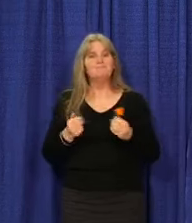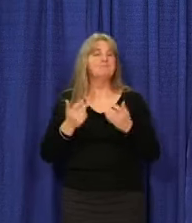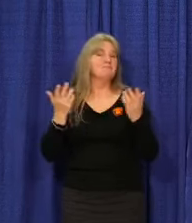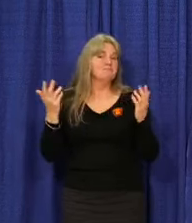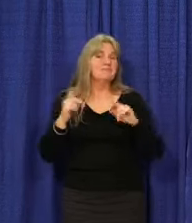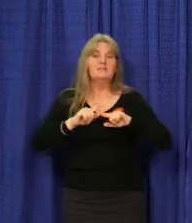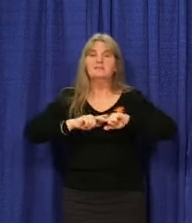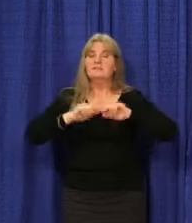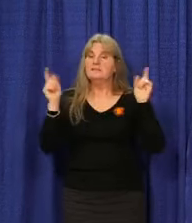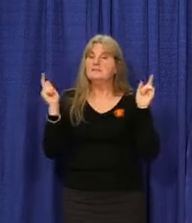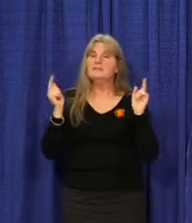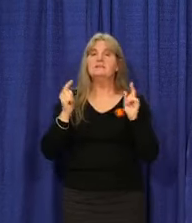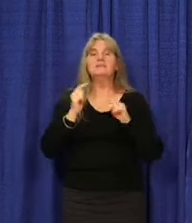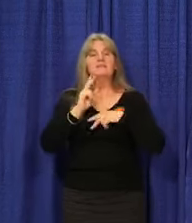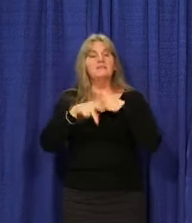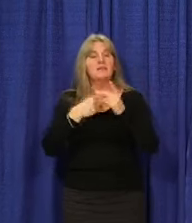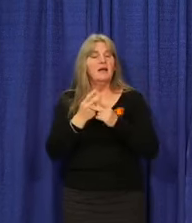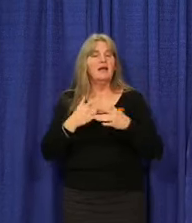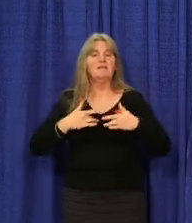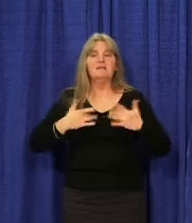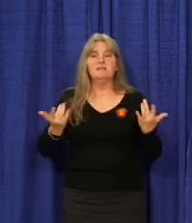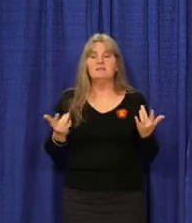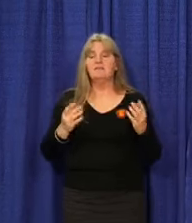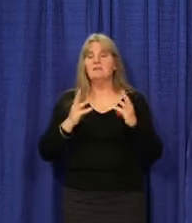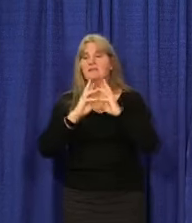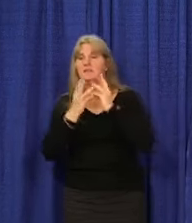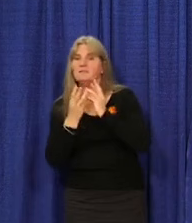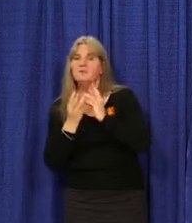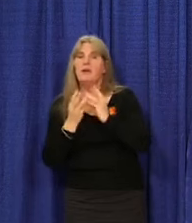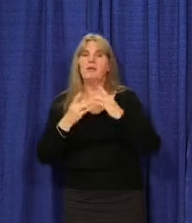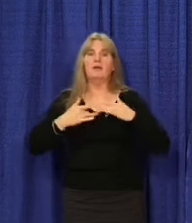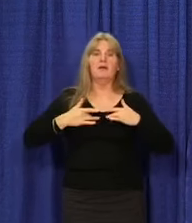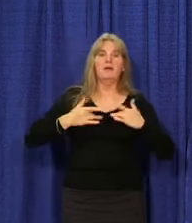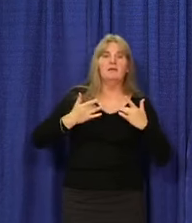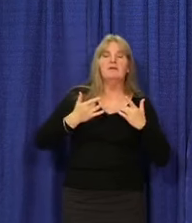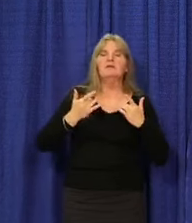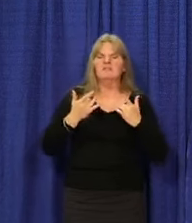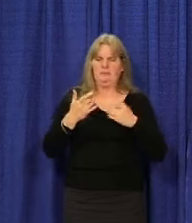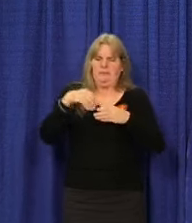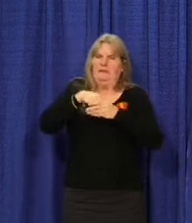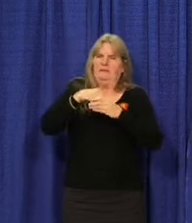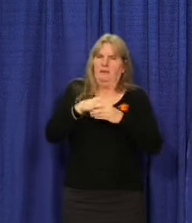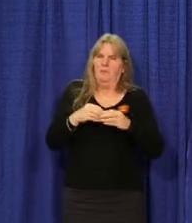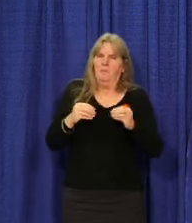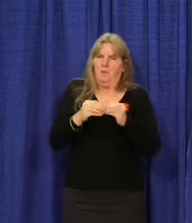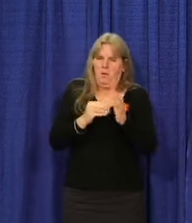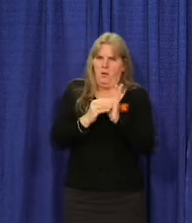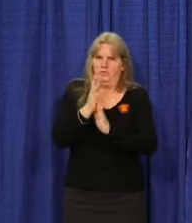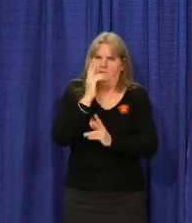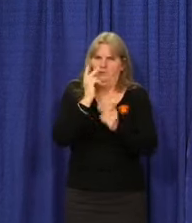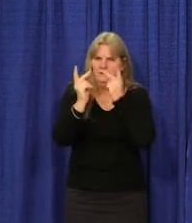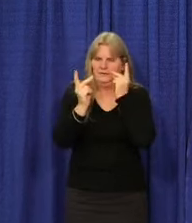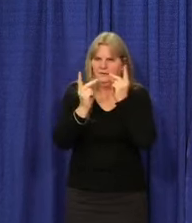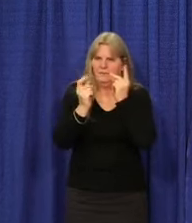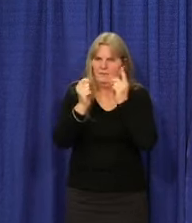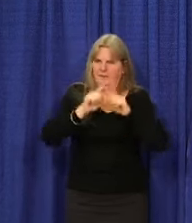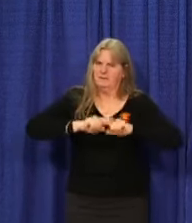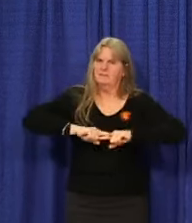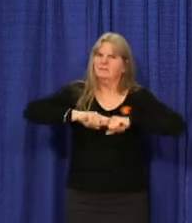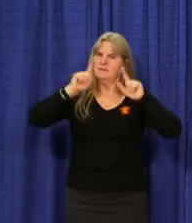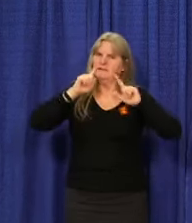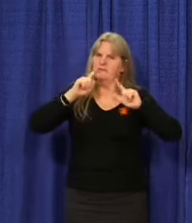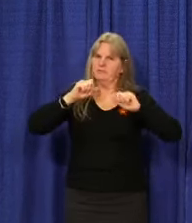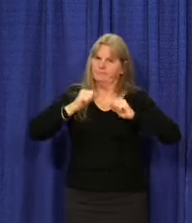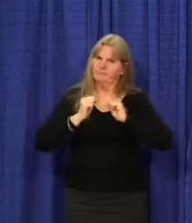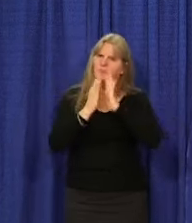other activities traditionally bring people indoors more often, and looking ahead, we need to think about how we're going to do things differently within